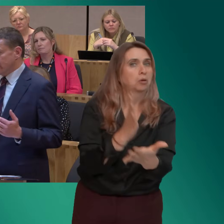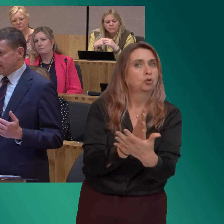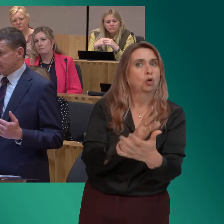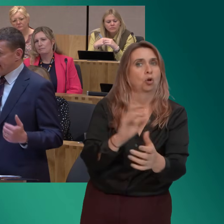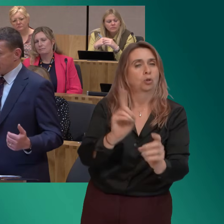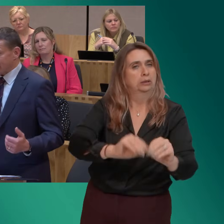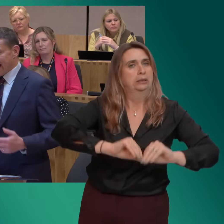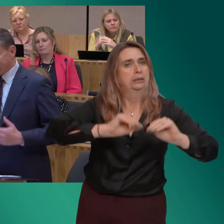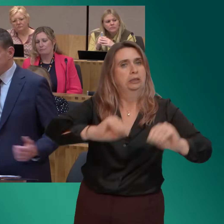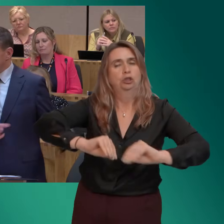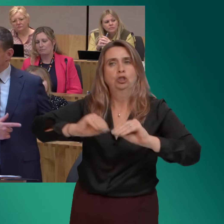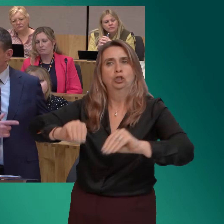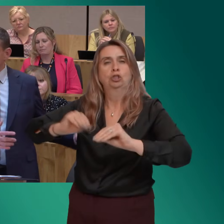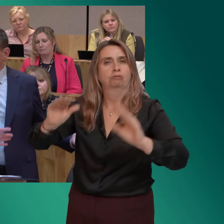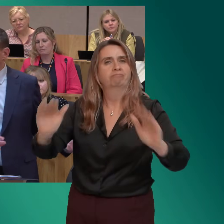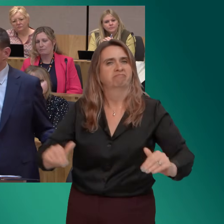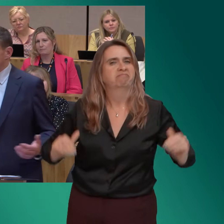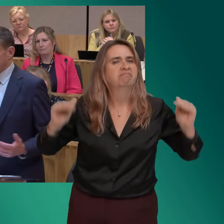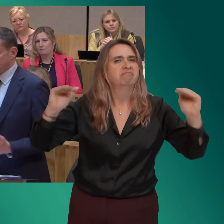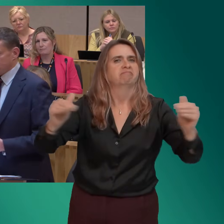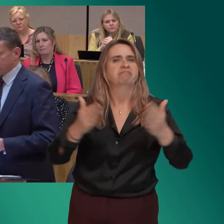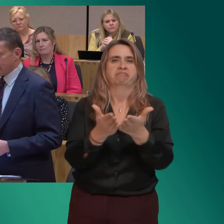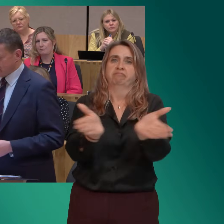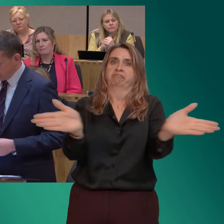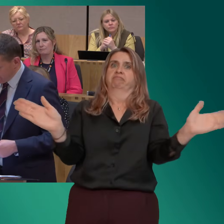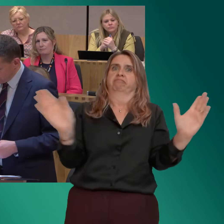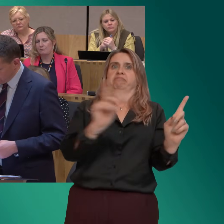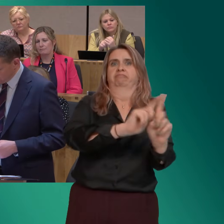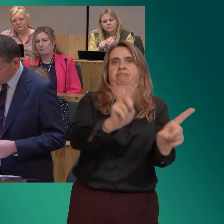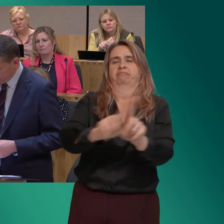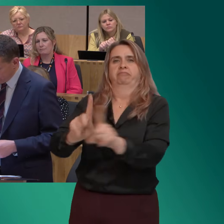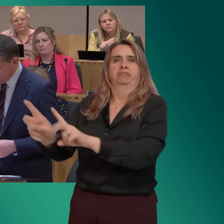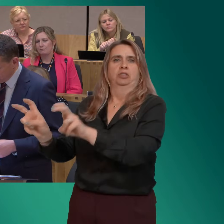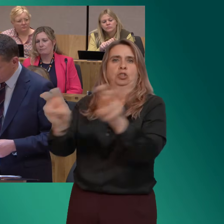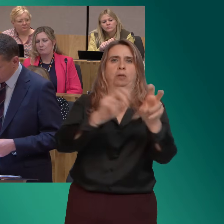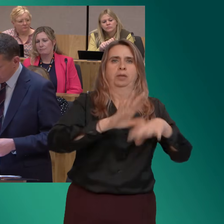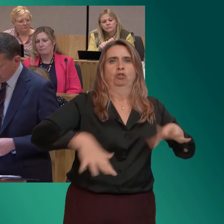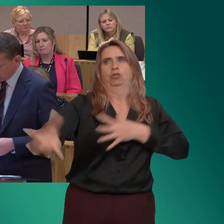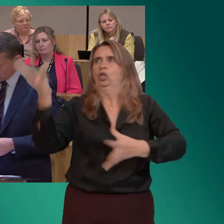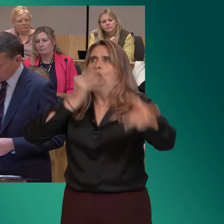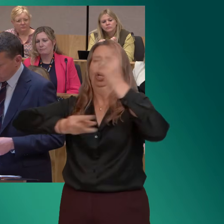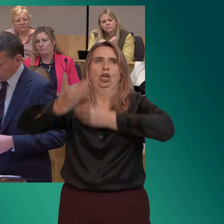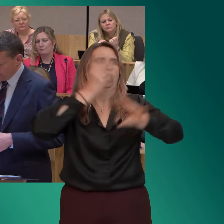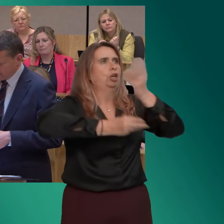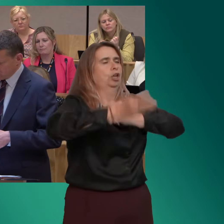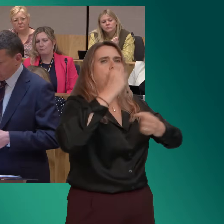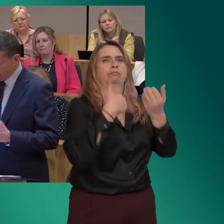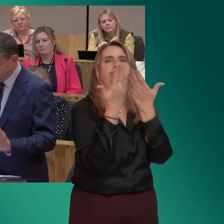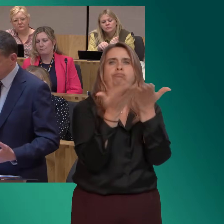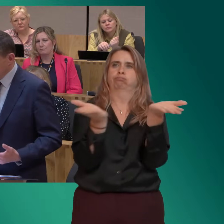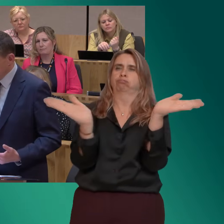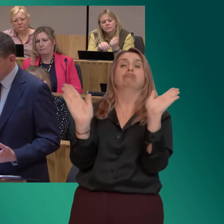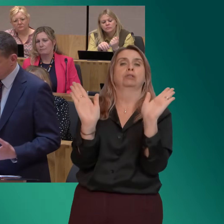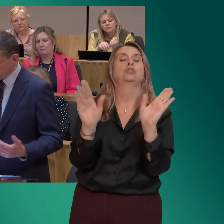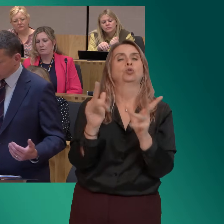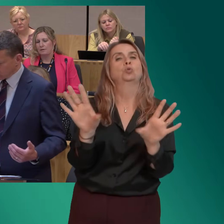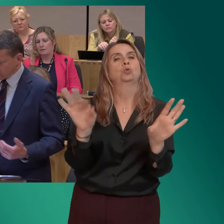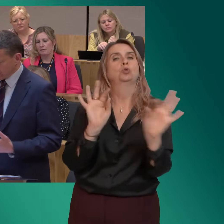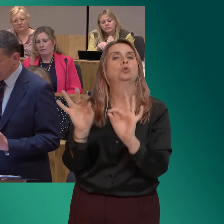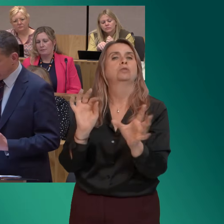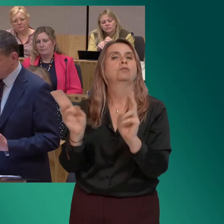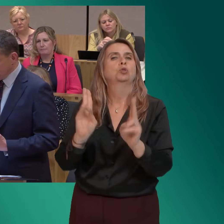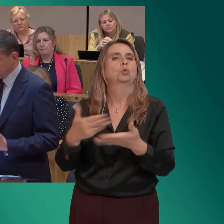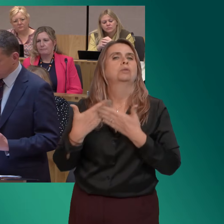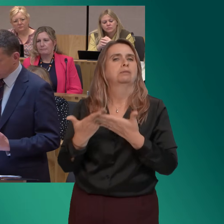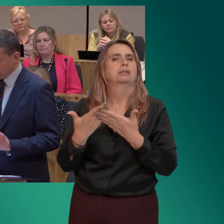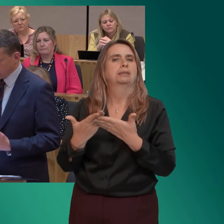of depth and breadth that the member mentions when it comes to what is offered in terms of school